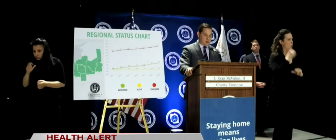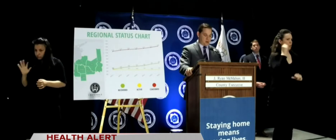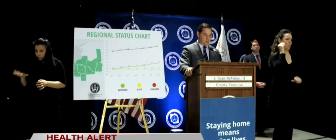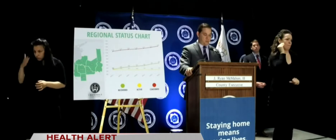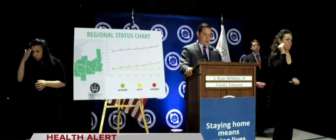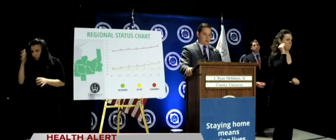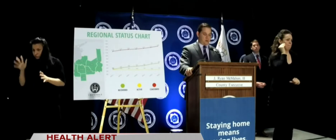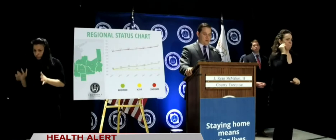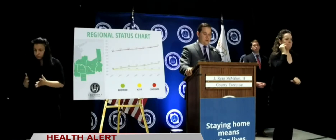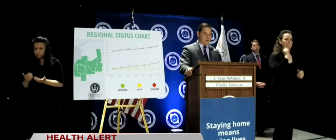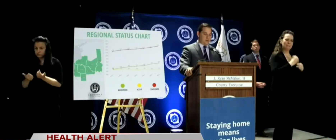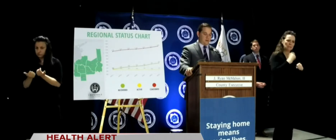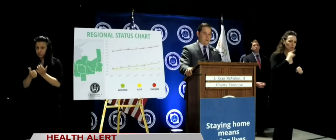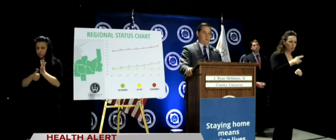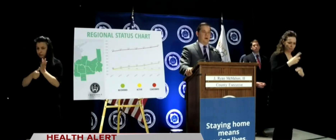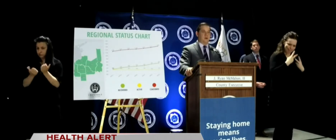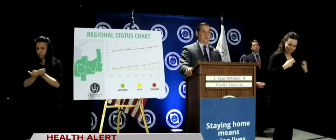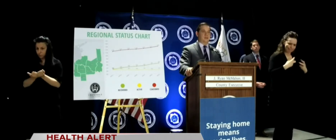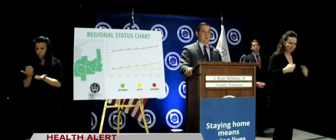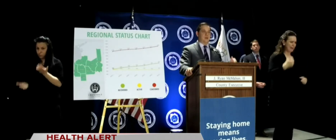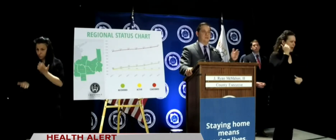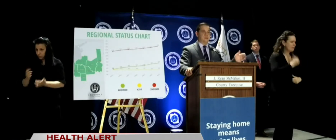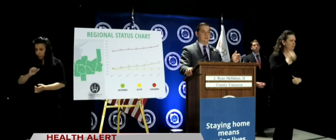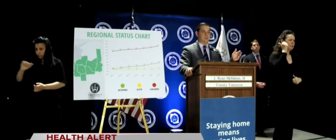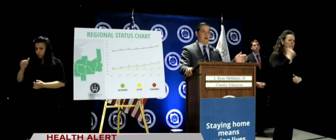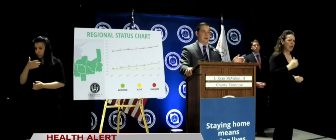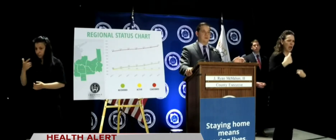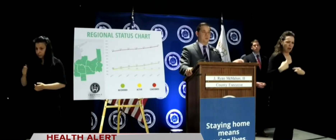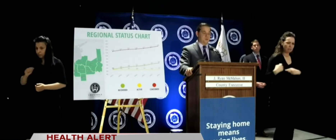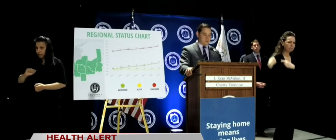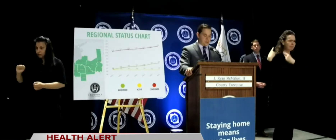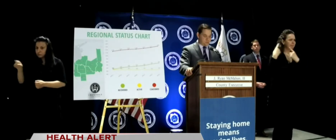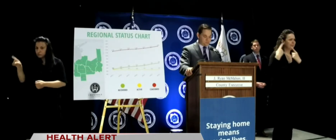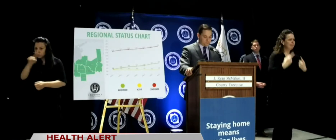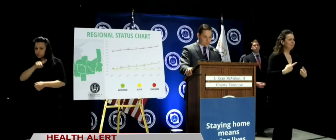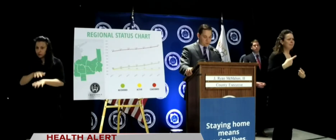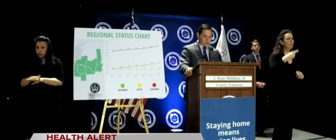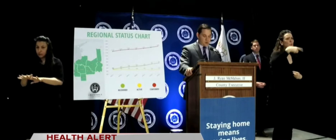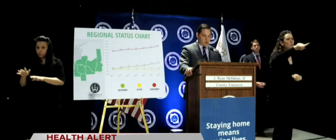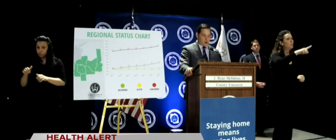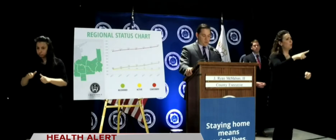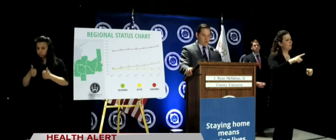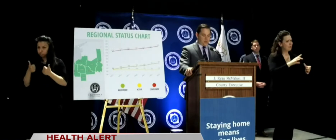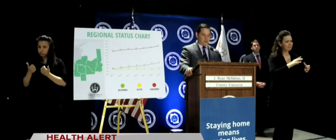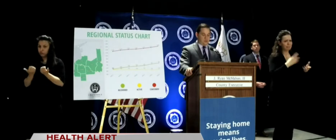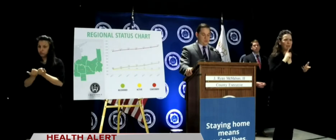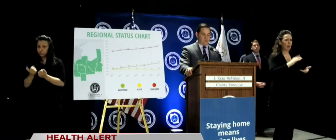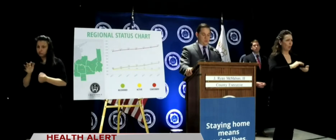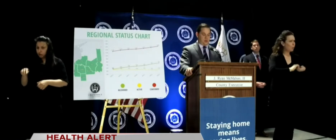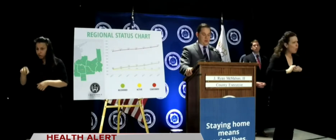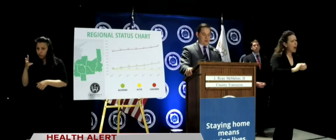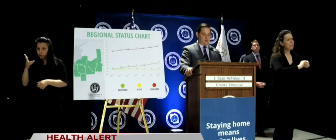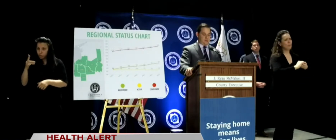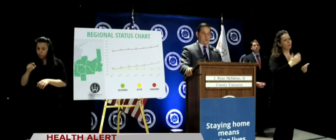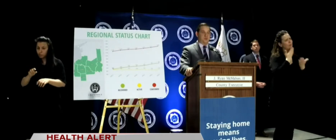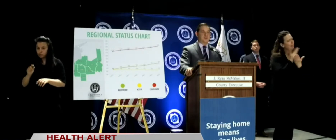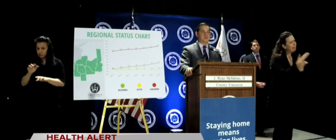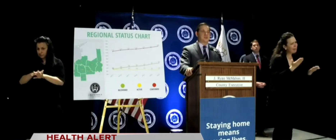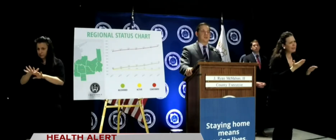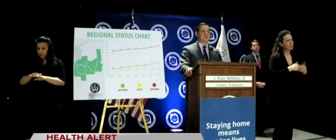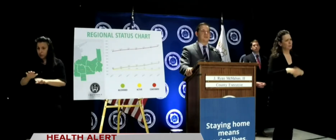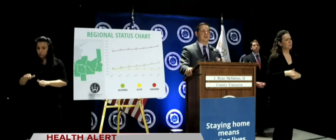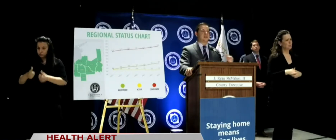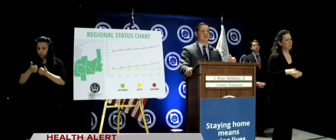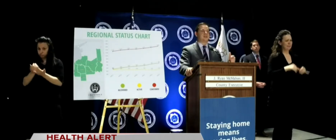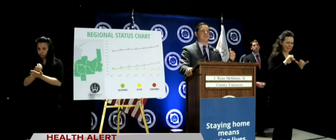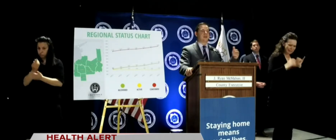a great partner. You have been a great partner. That's why we're seeing the progress we're seeing. Related to social